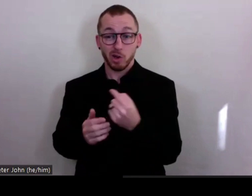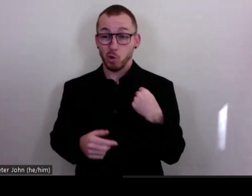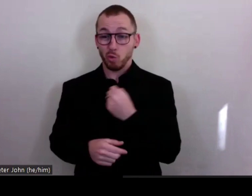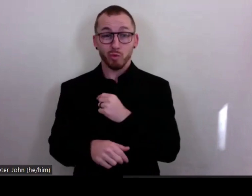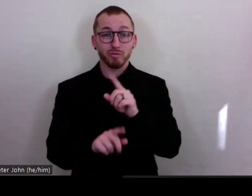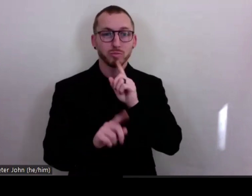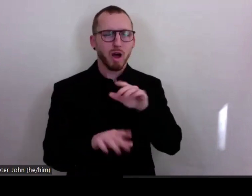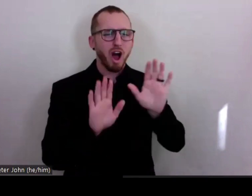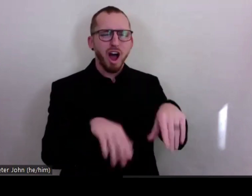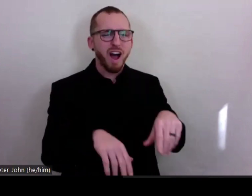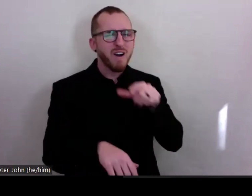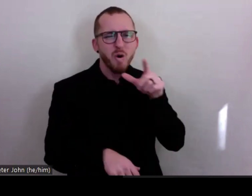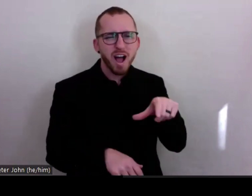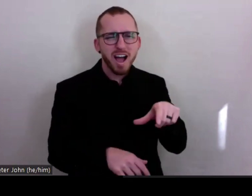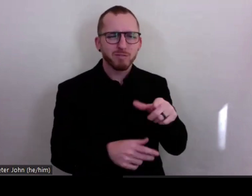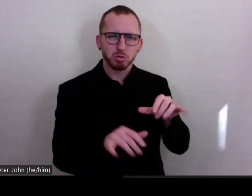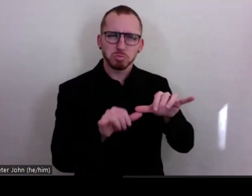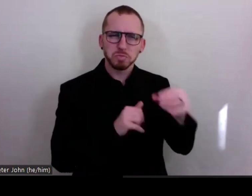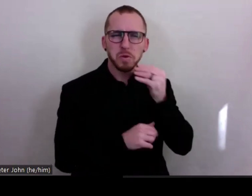avoidance.